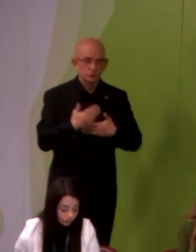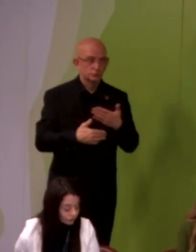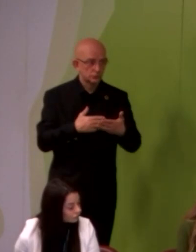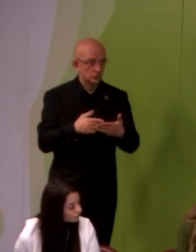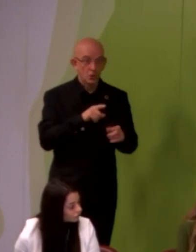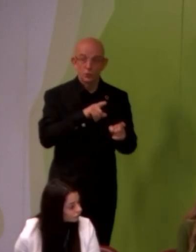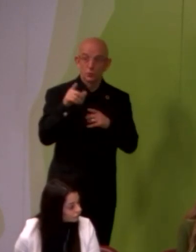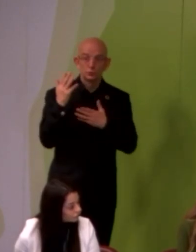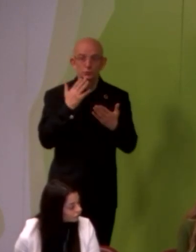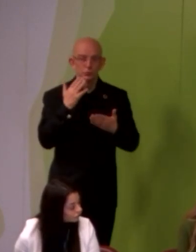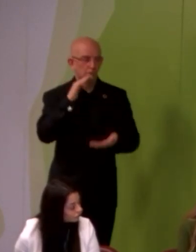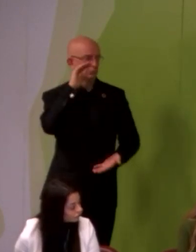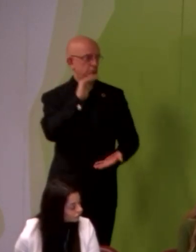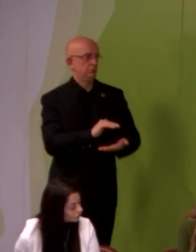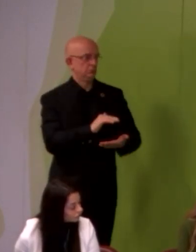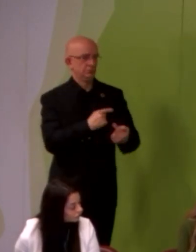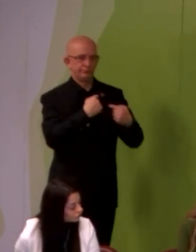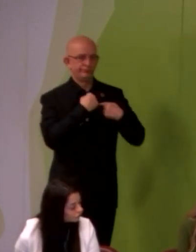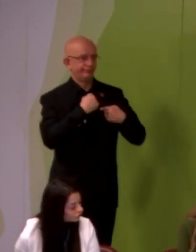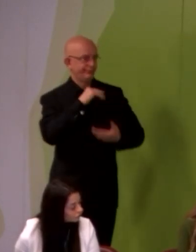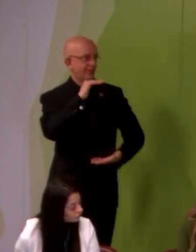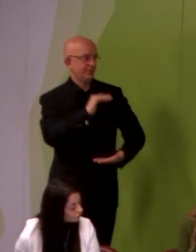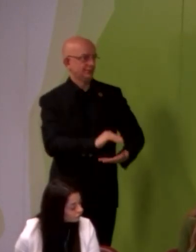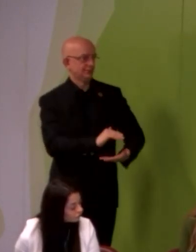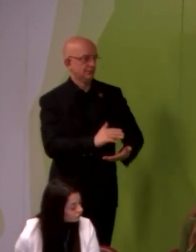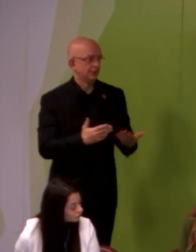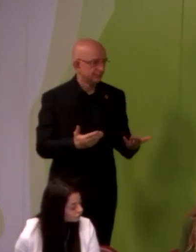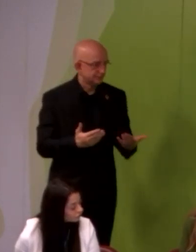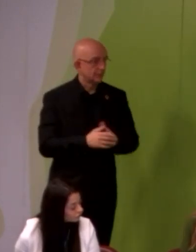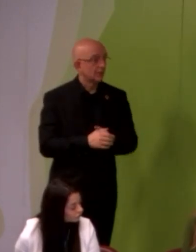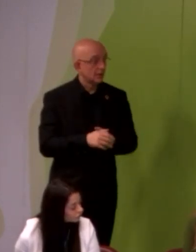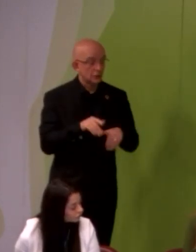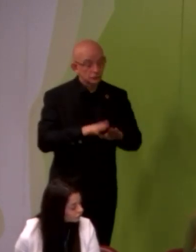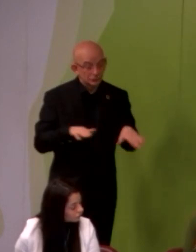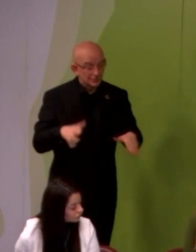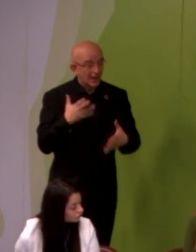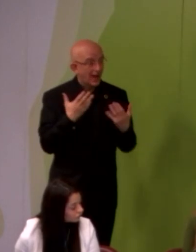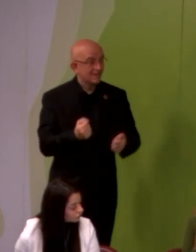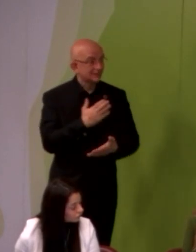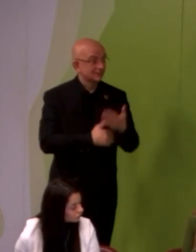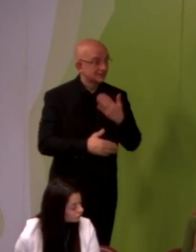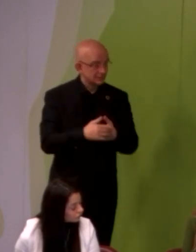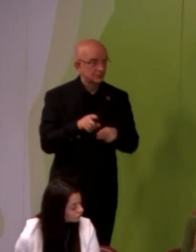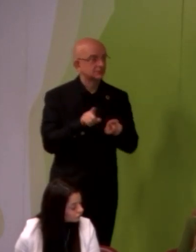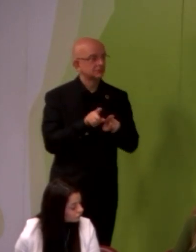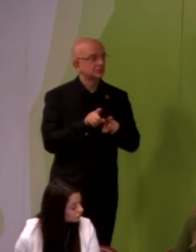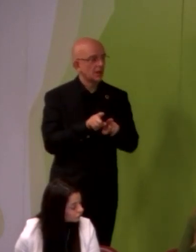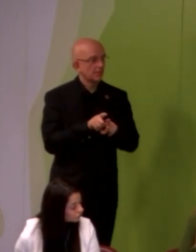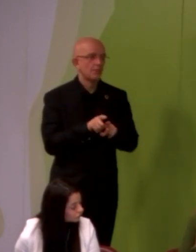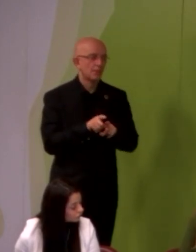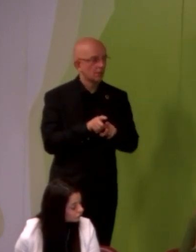of 72 said that children with disabilities would be less likely to experience child marriage if they could go to school.